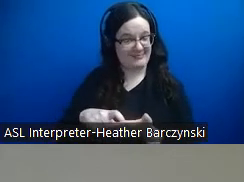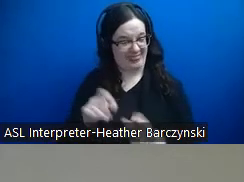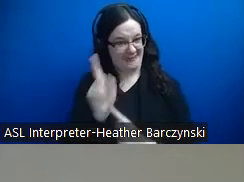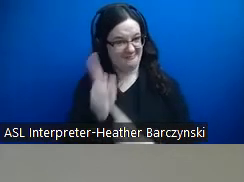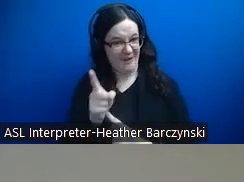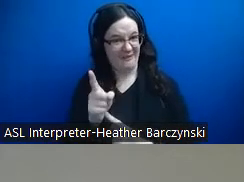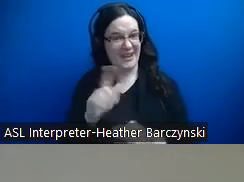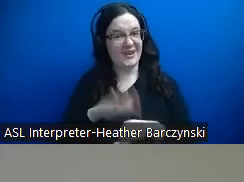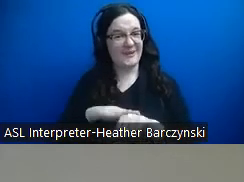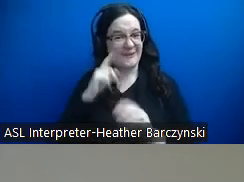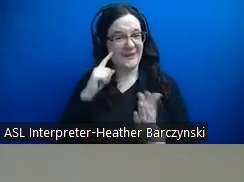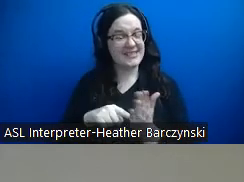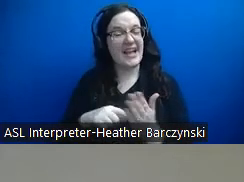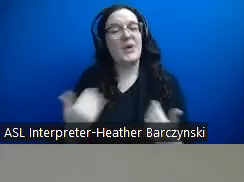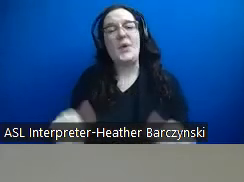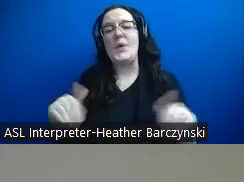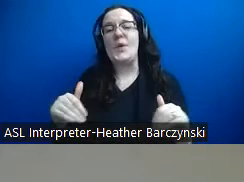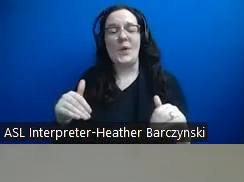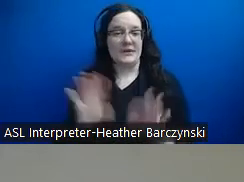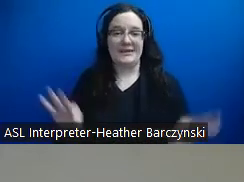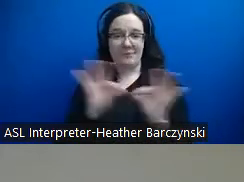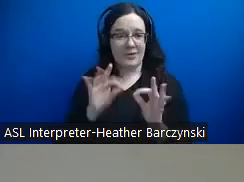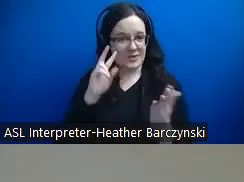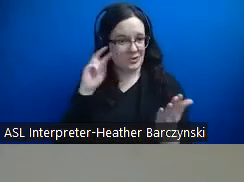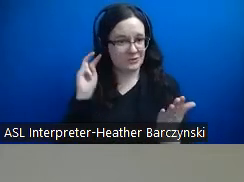key to pay attention to.